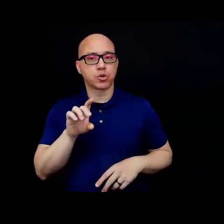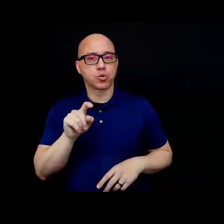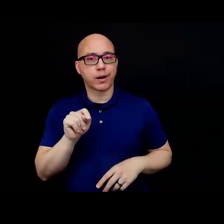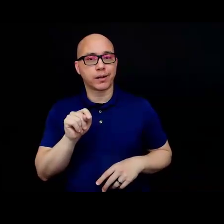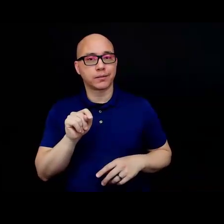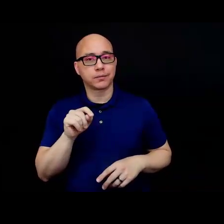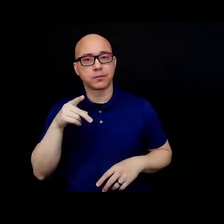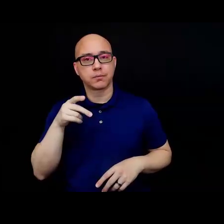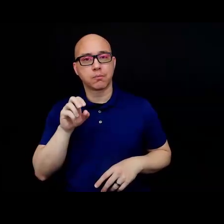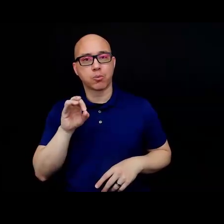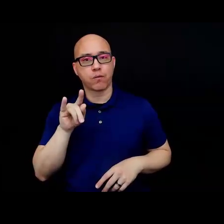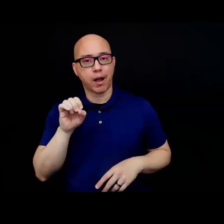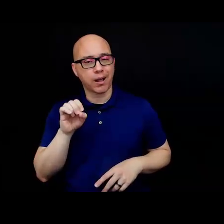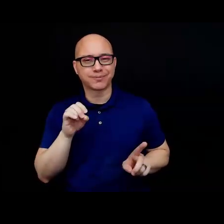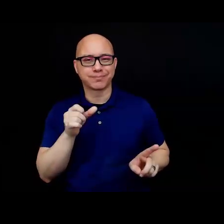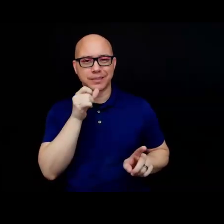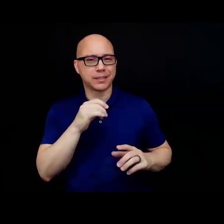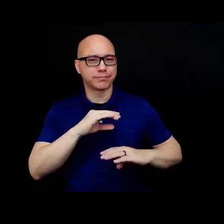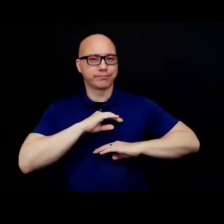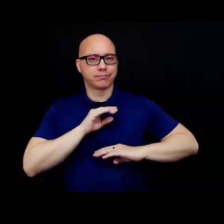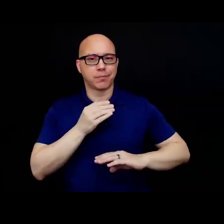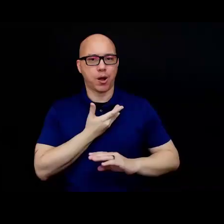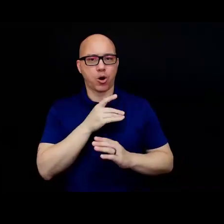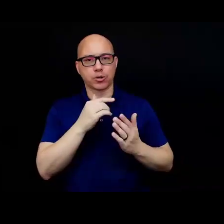to, tell you, well, we looked at your